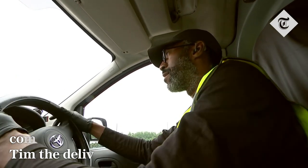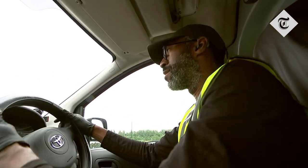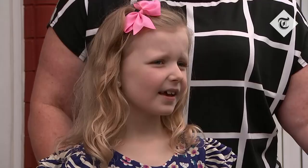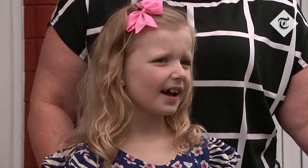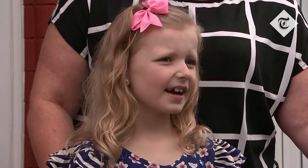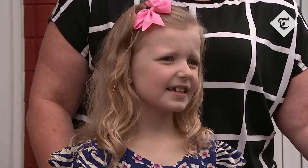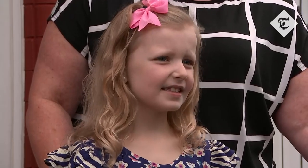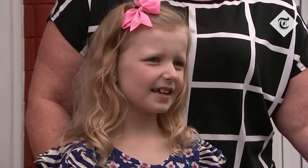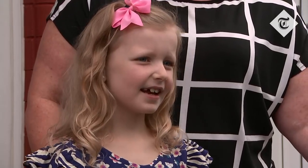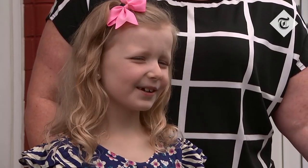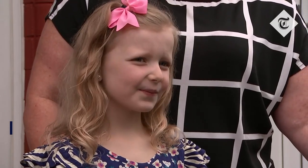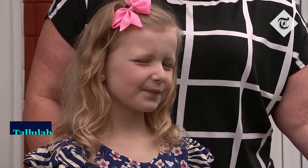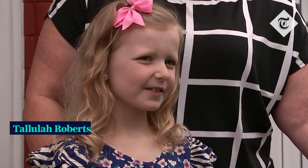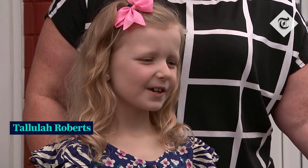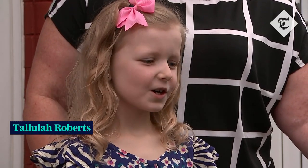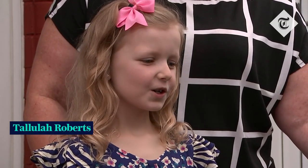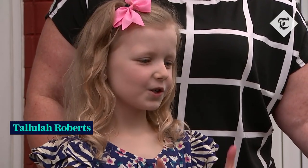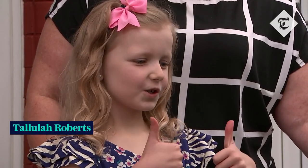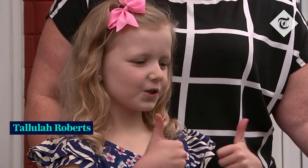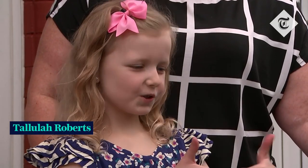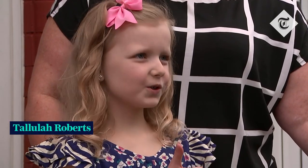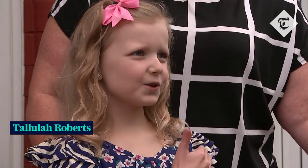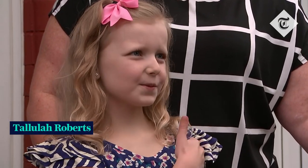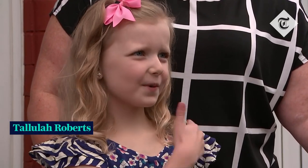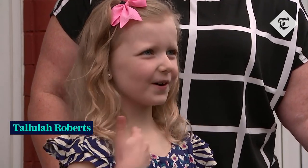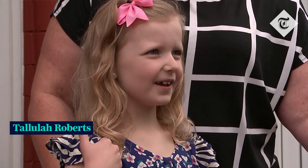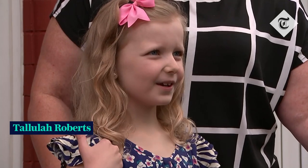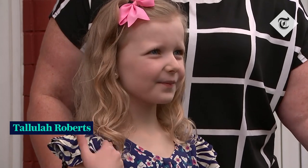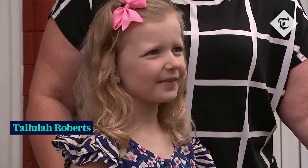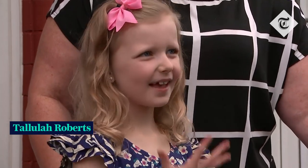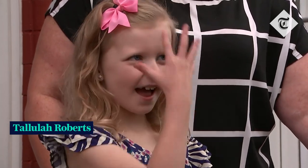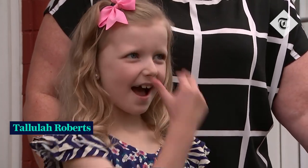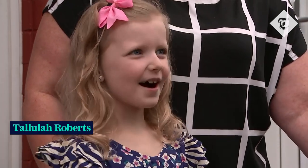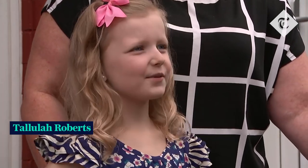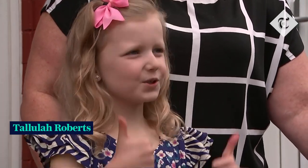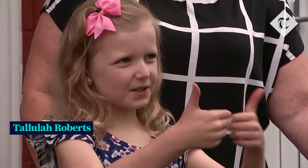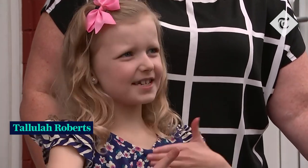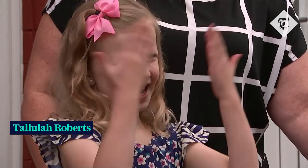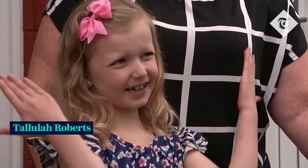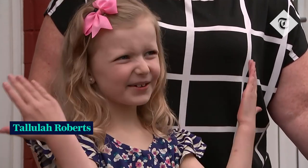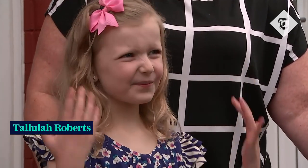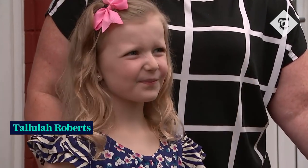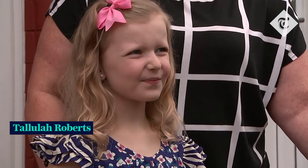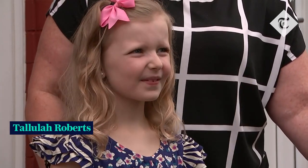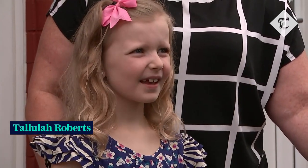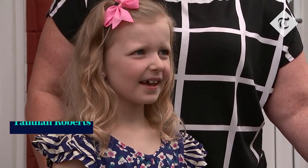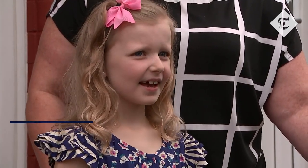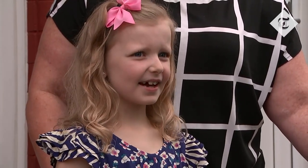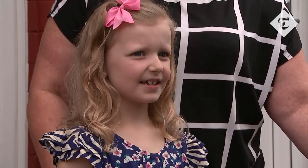I can say good morning, have a good day and